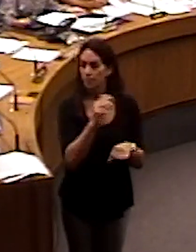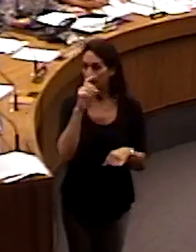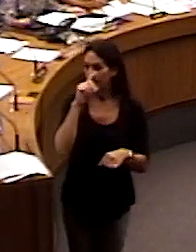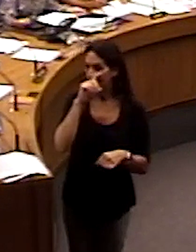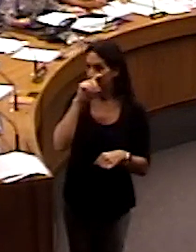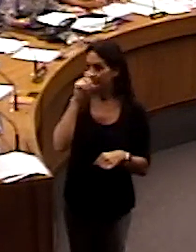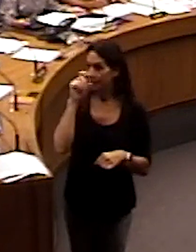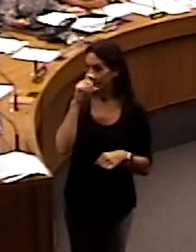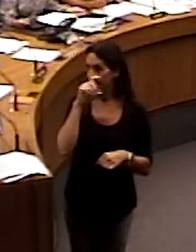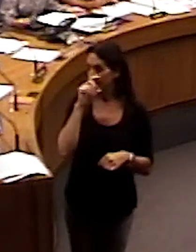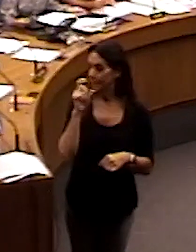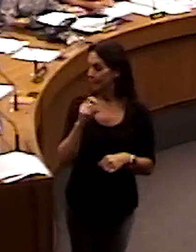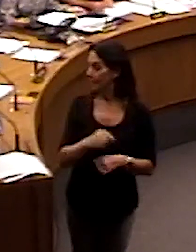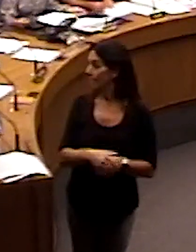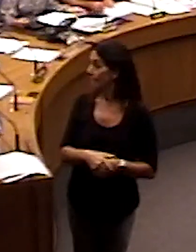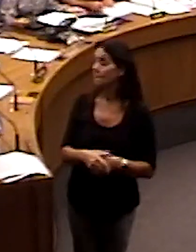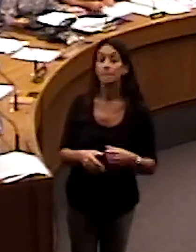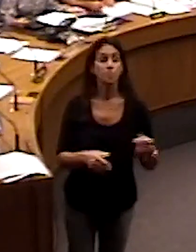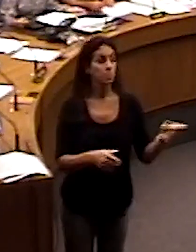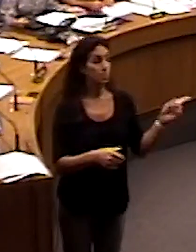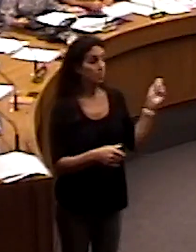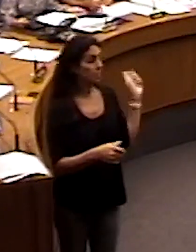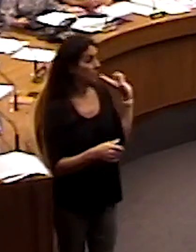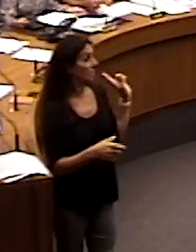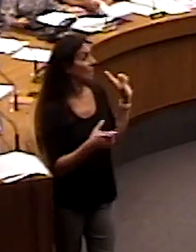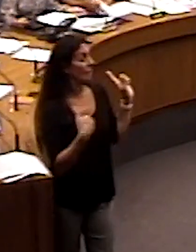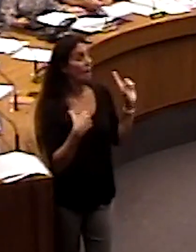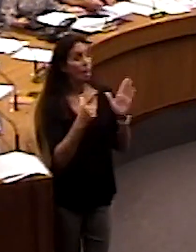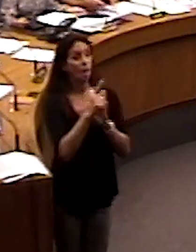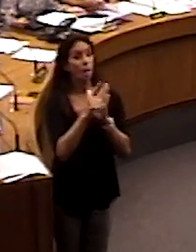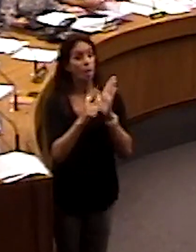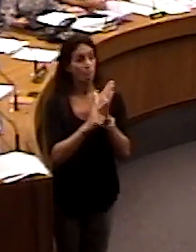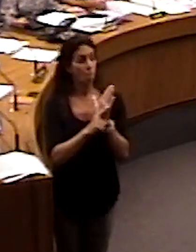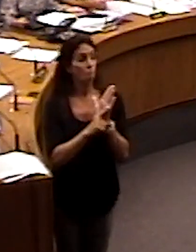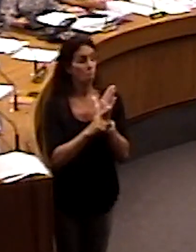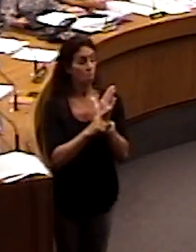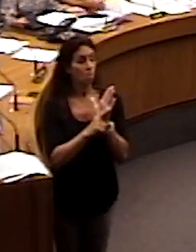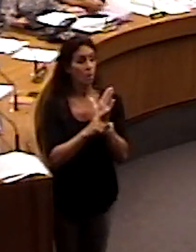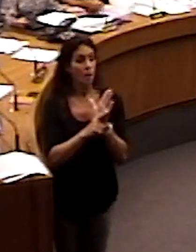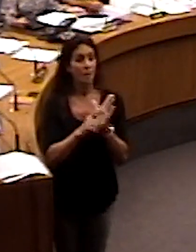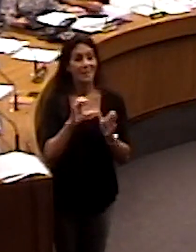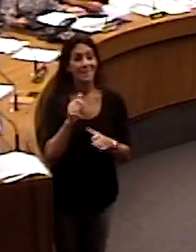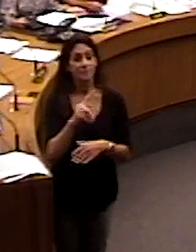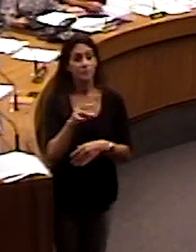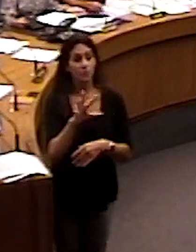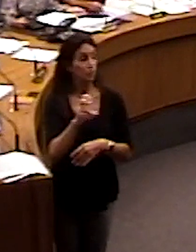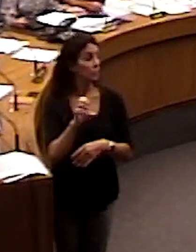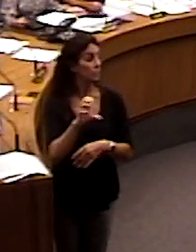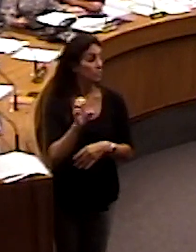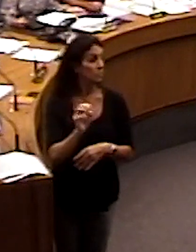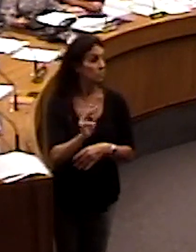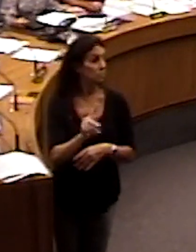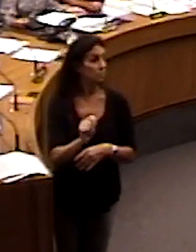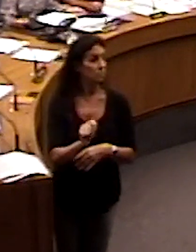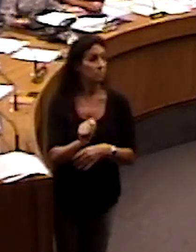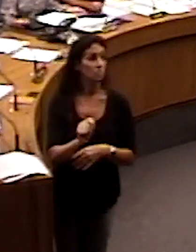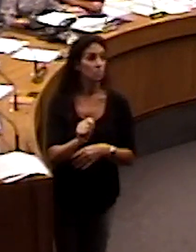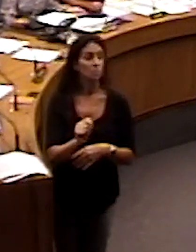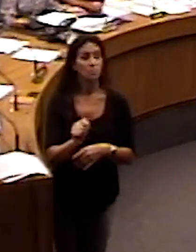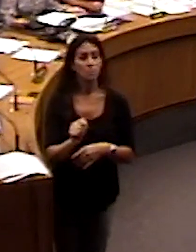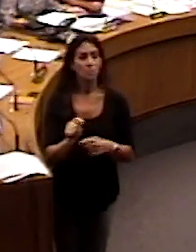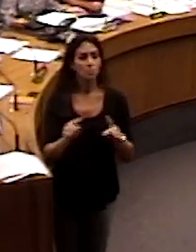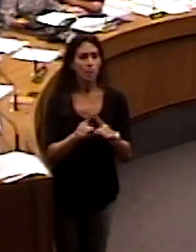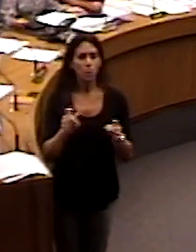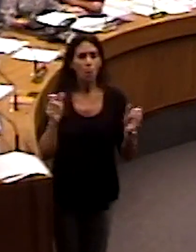Four people up here are law enforcement and have seen a lot of things. And what you all do is a service to the